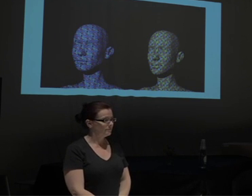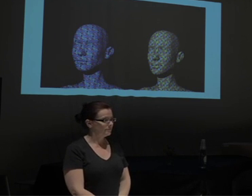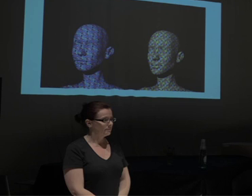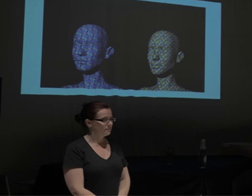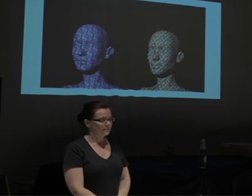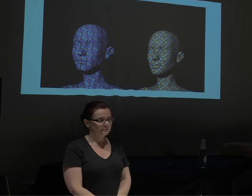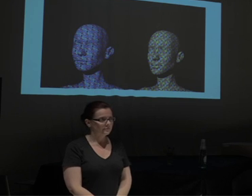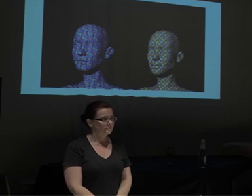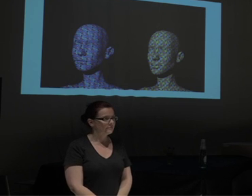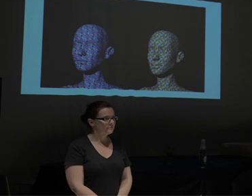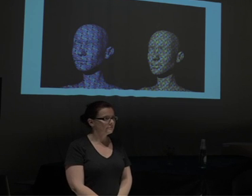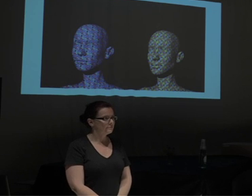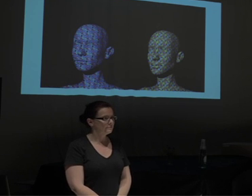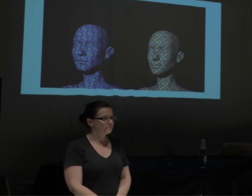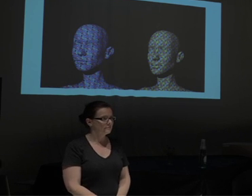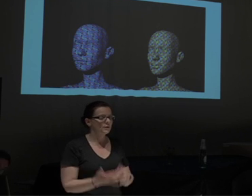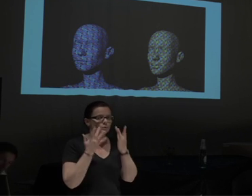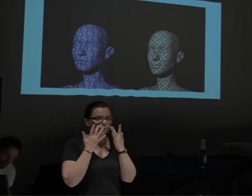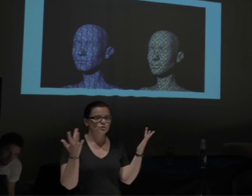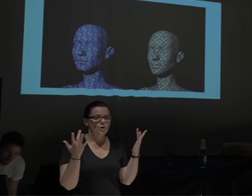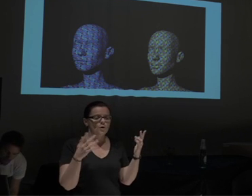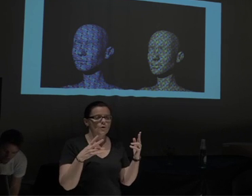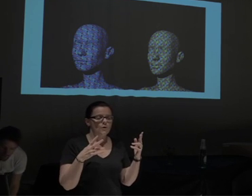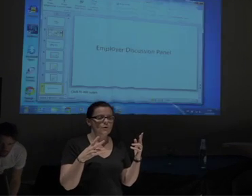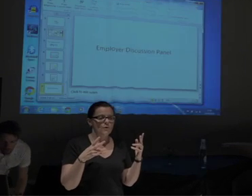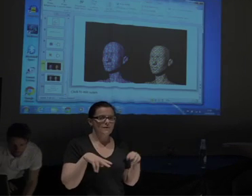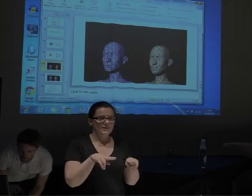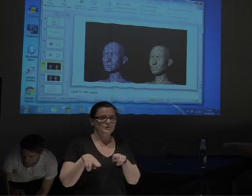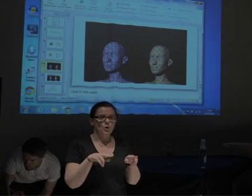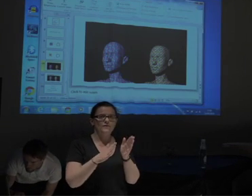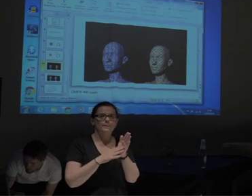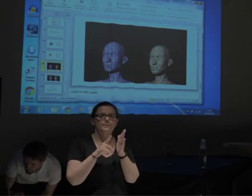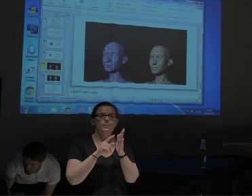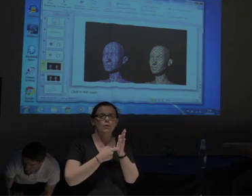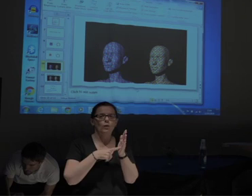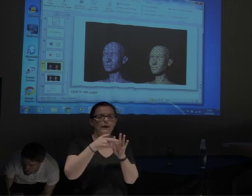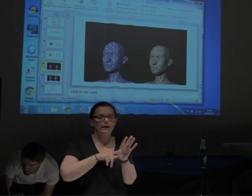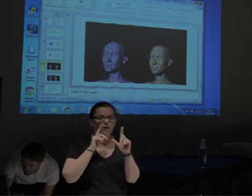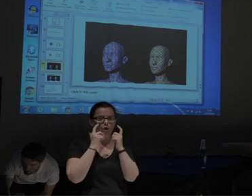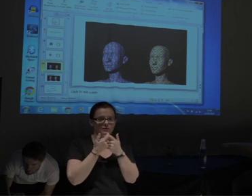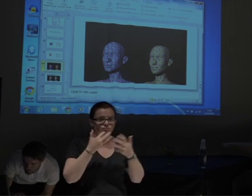So I'm going to show the video now of the Morley College results.